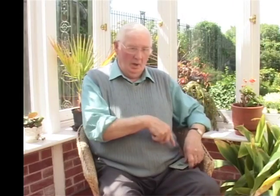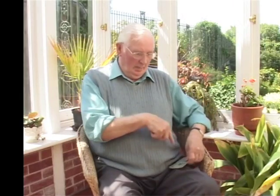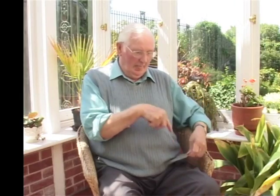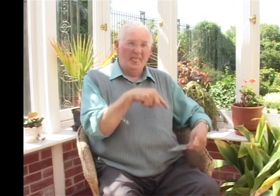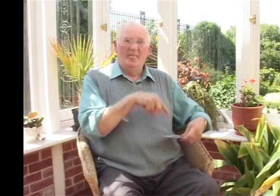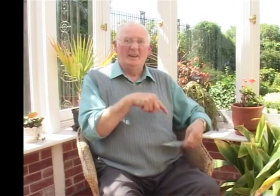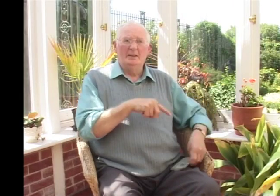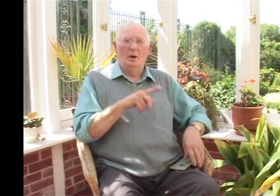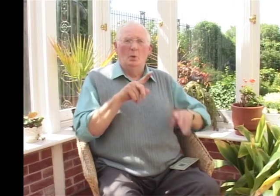These cards here,